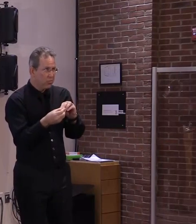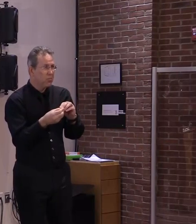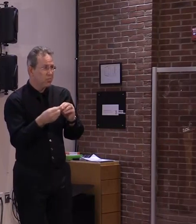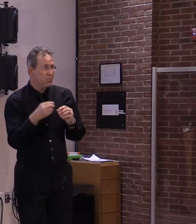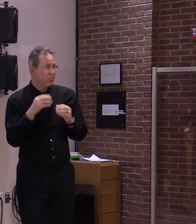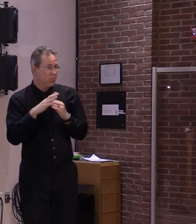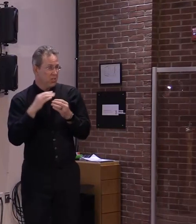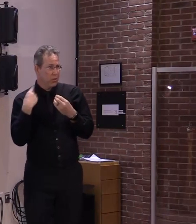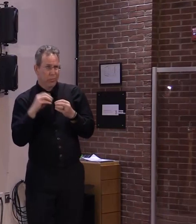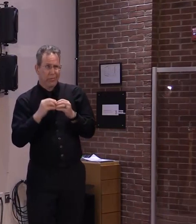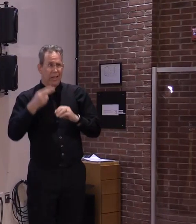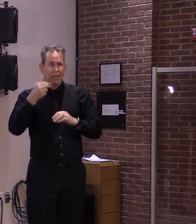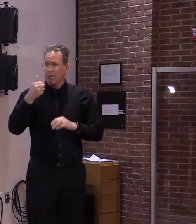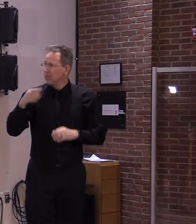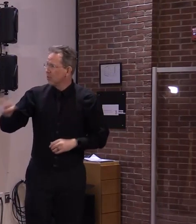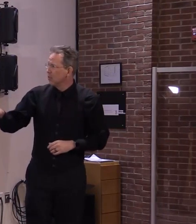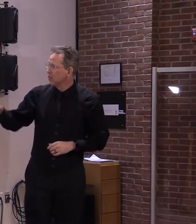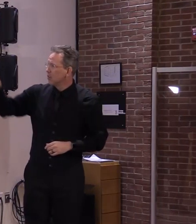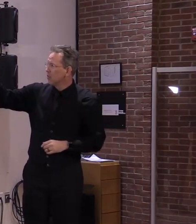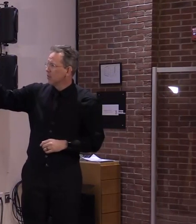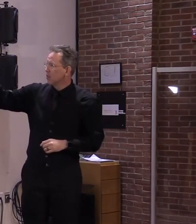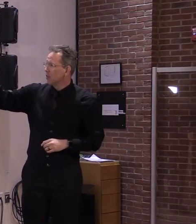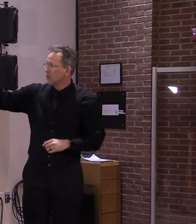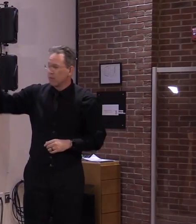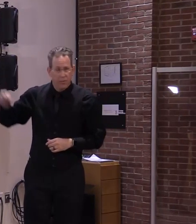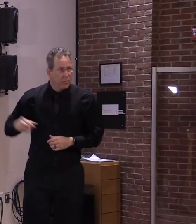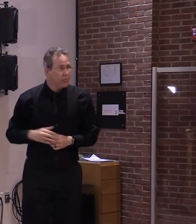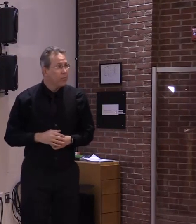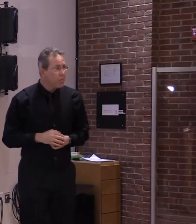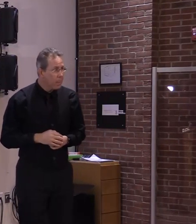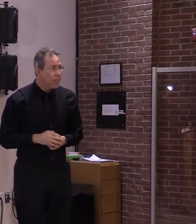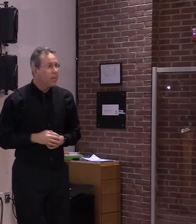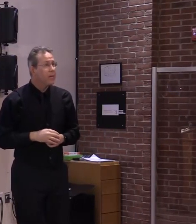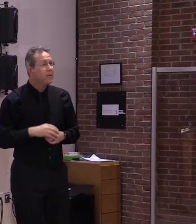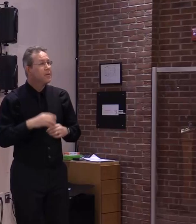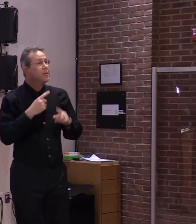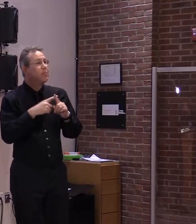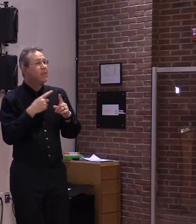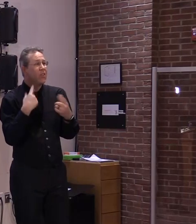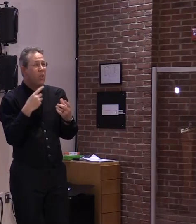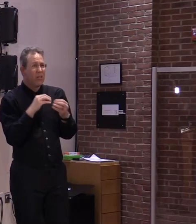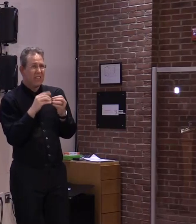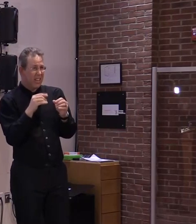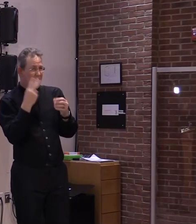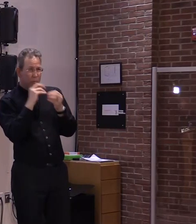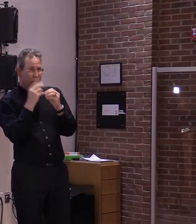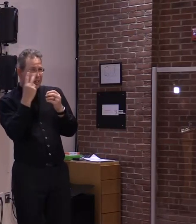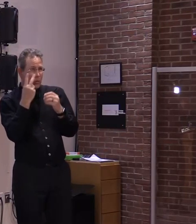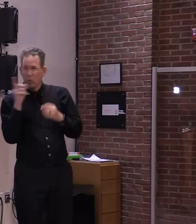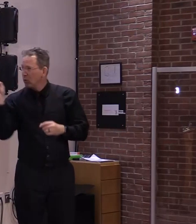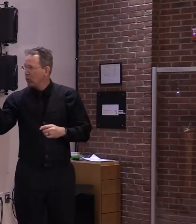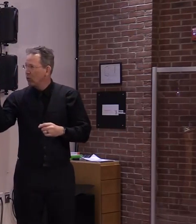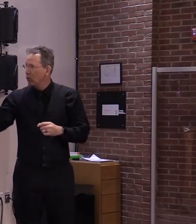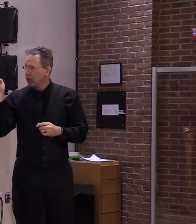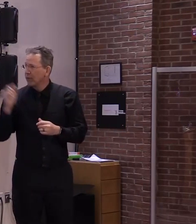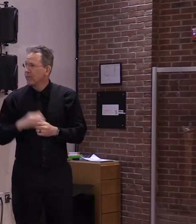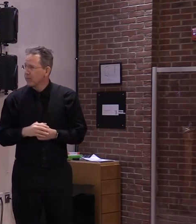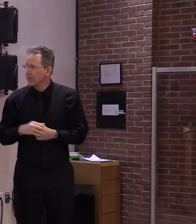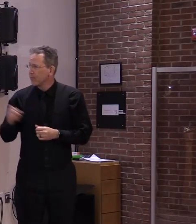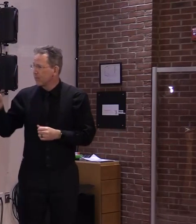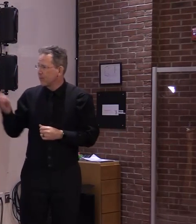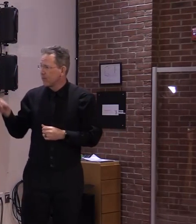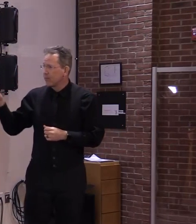within two cases of tying our highest weekly case rate since the pandemic began, which was set on January 5th. But